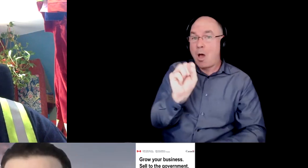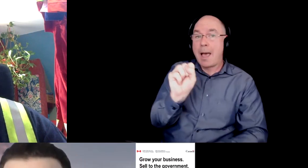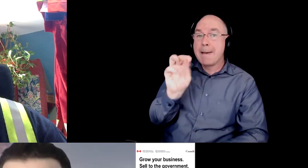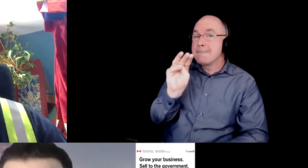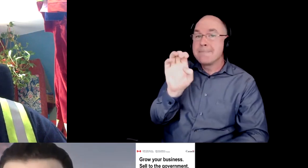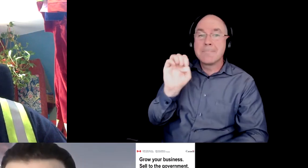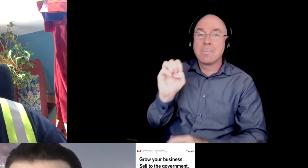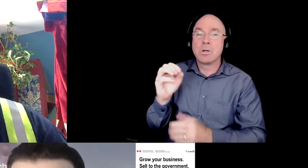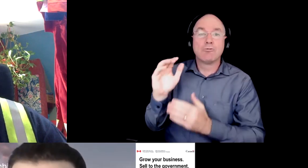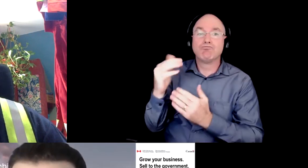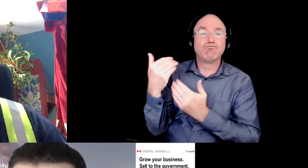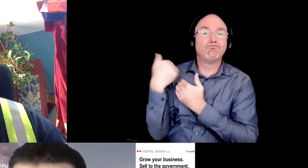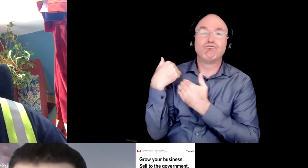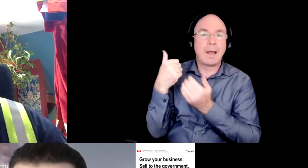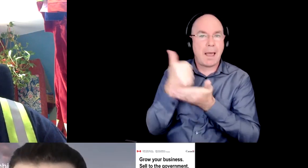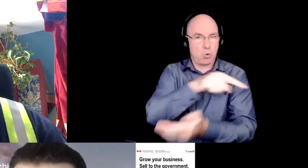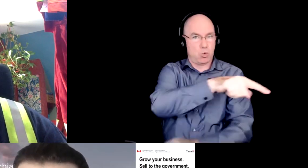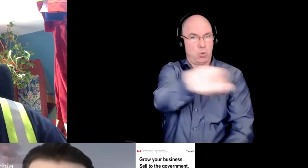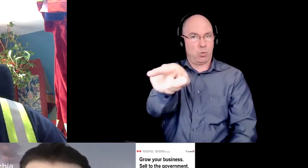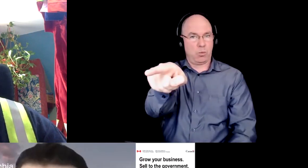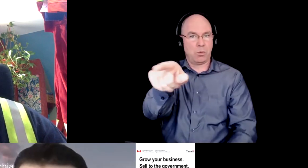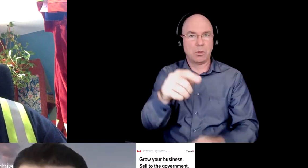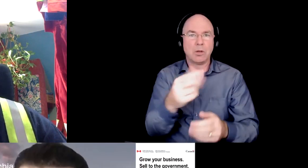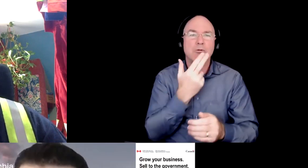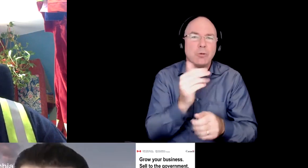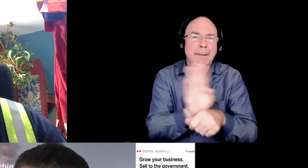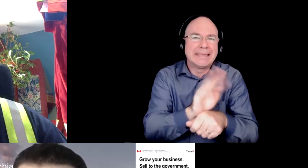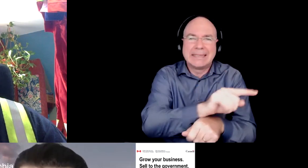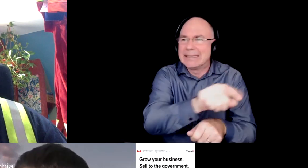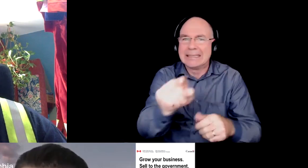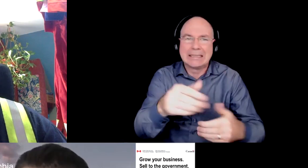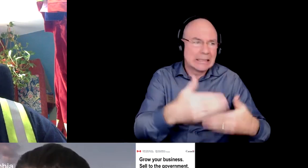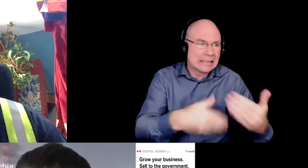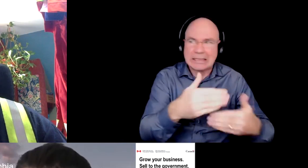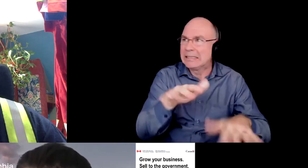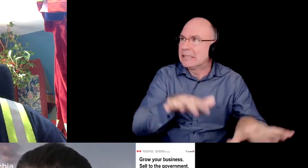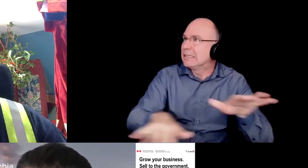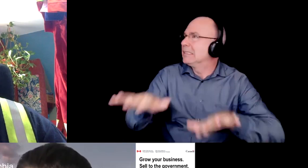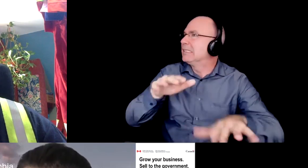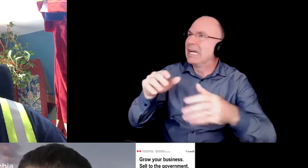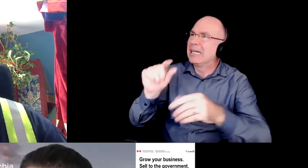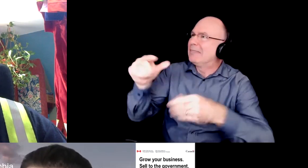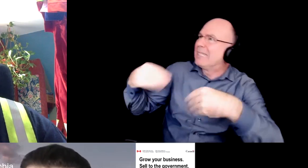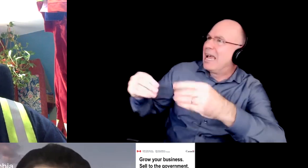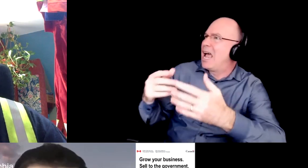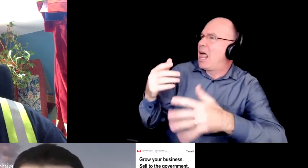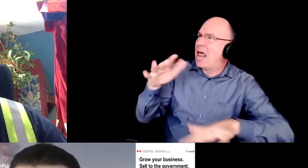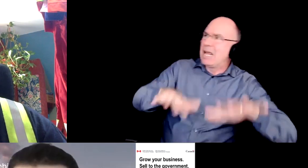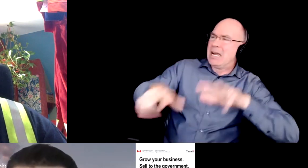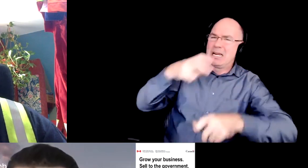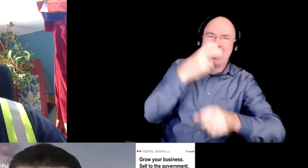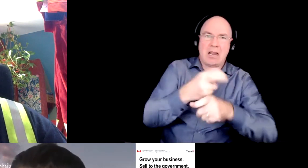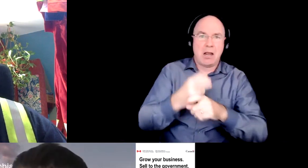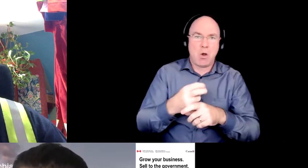is to help small businesses navigate what can be a complicated process. Yeah, the